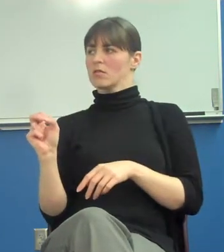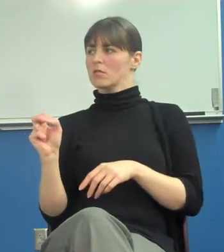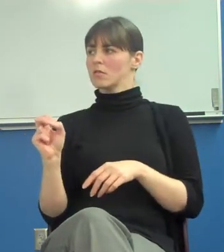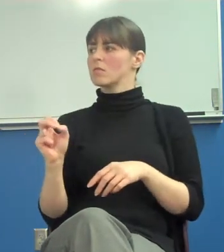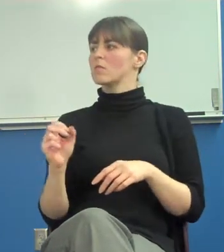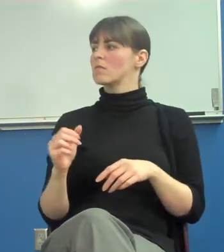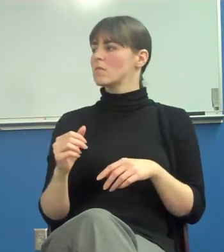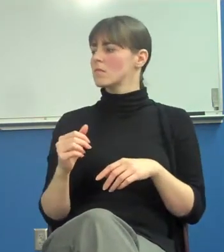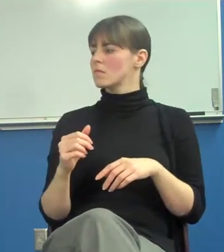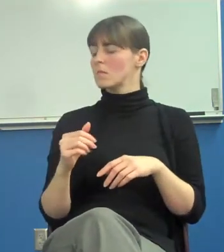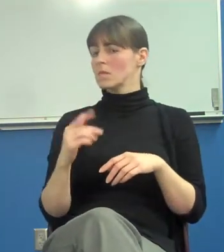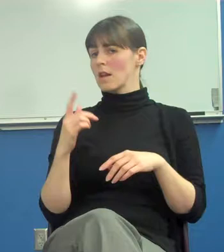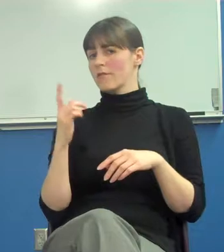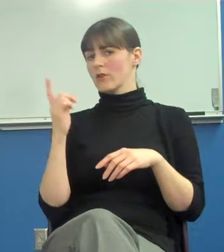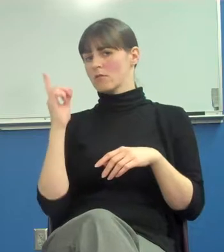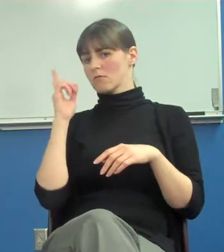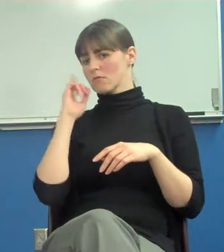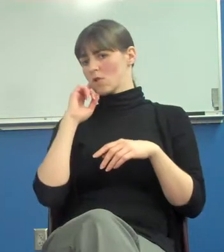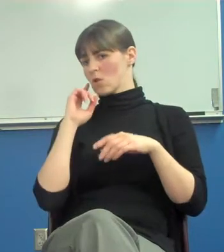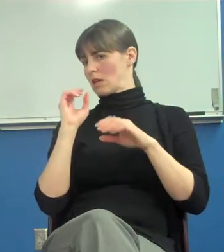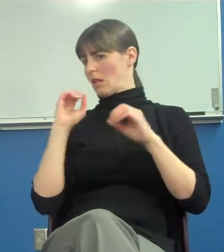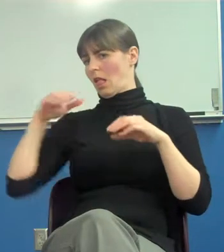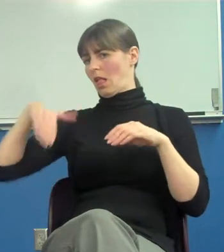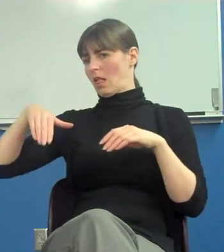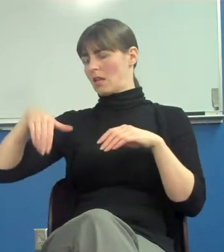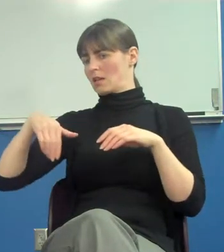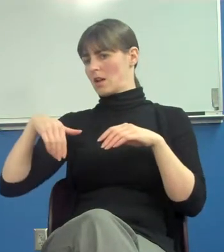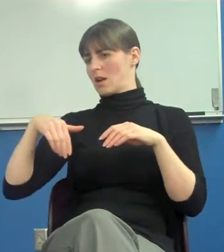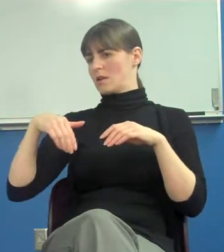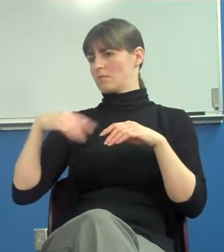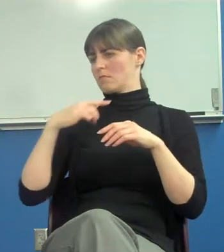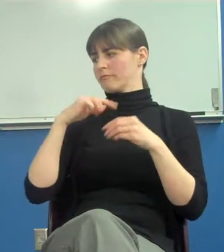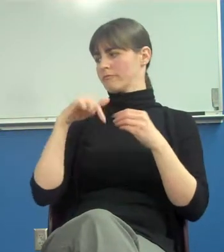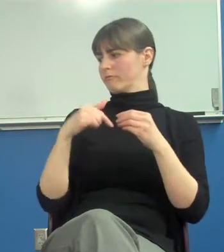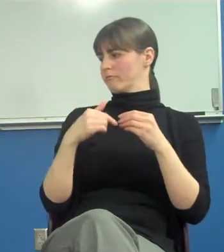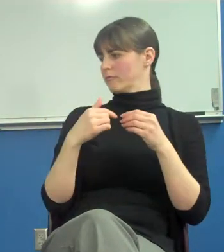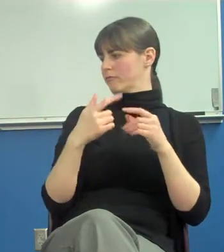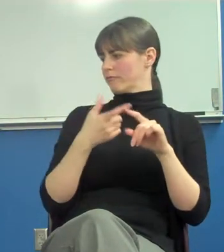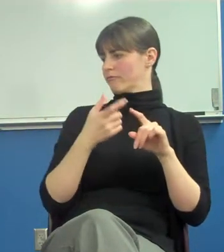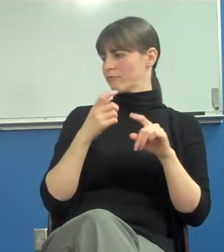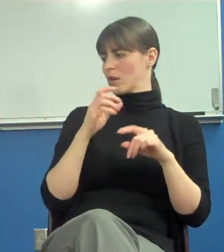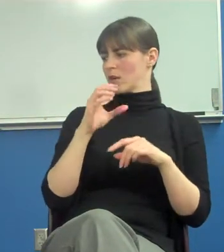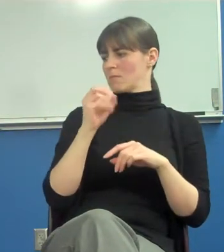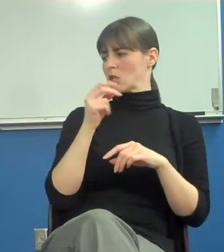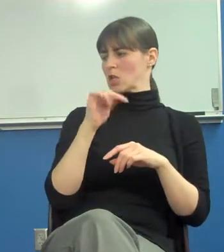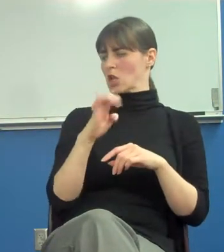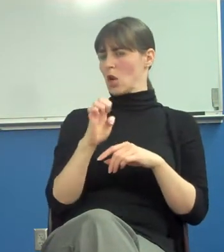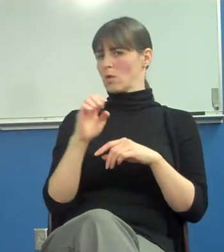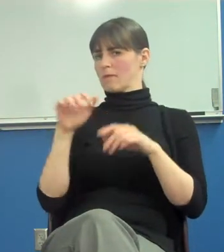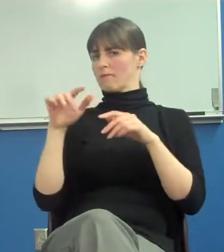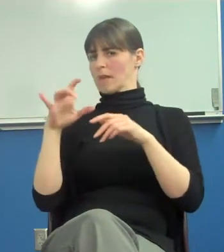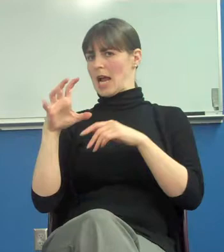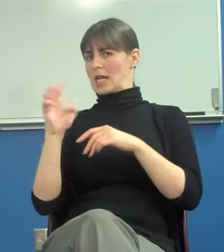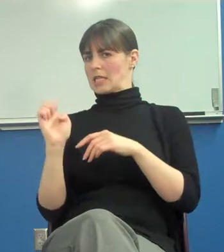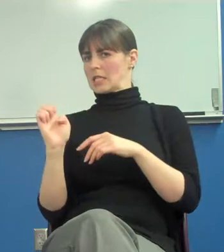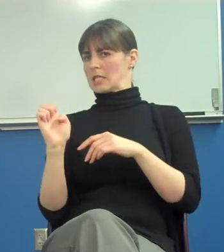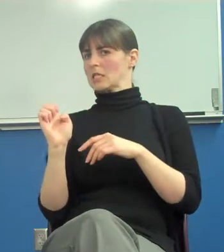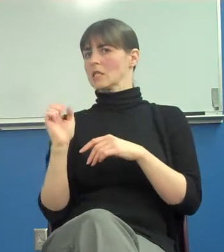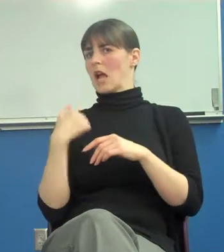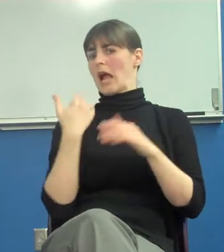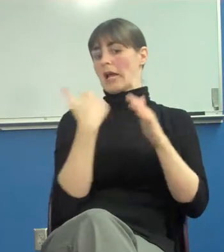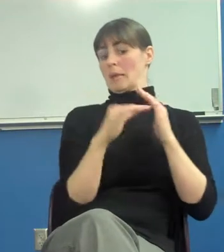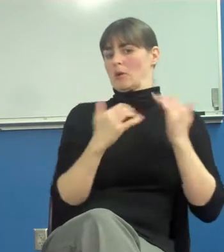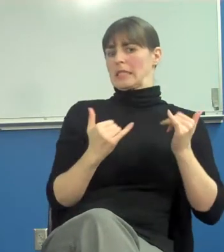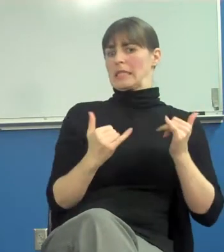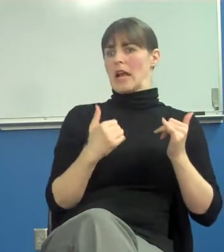And then I haven't heard anything back from Kona Ice yet, so I don't know about snow cones. I emailed them again today though, because I really